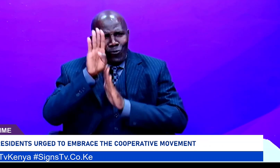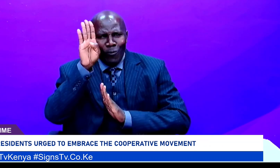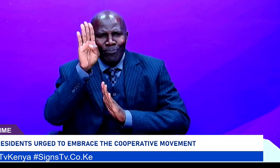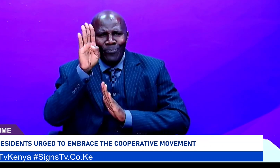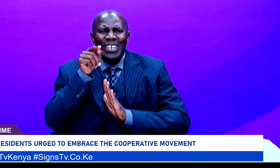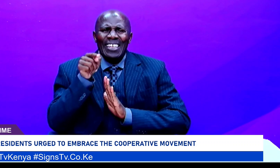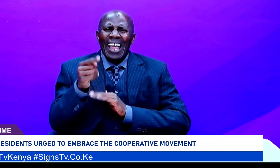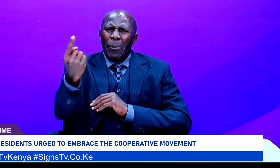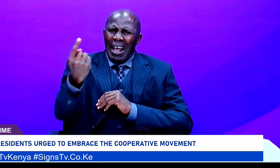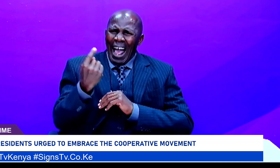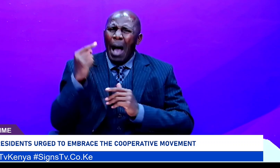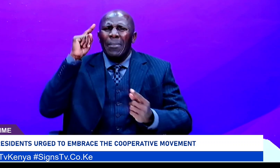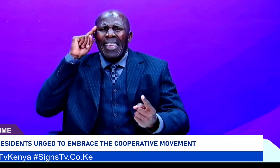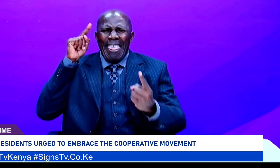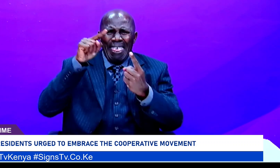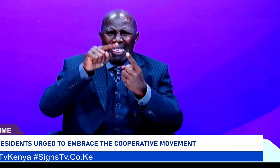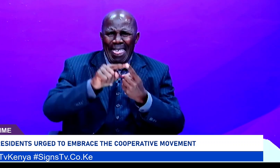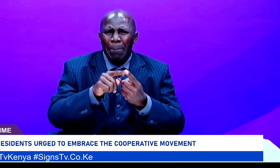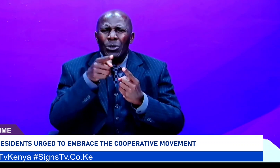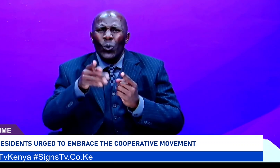spur development.